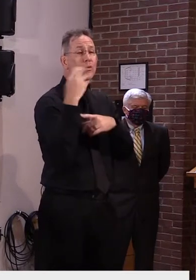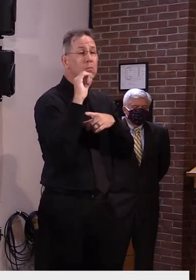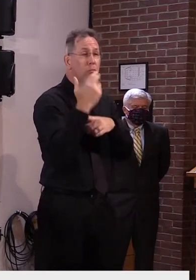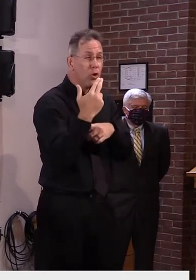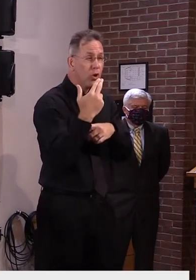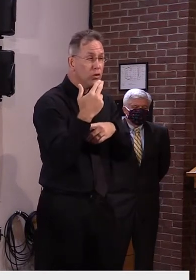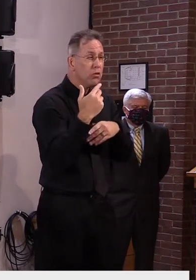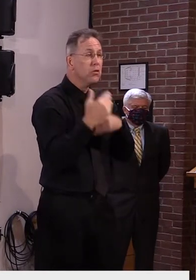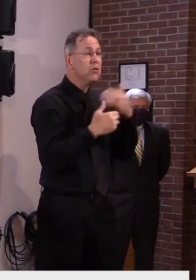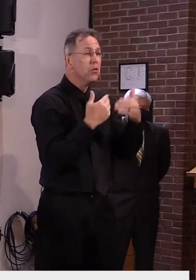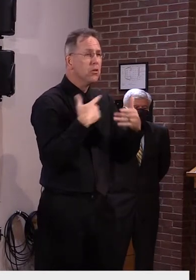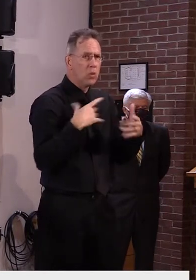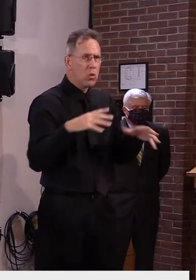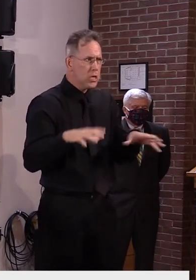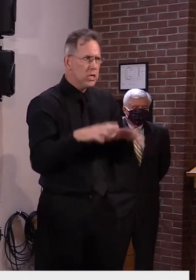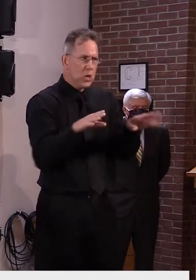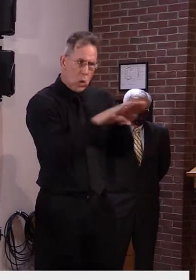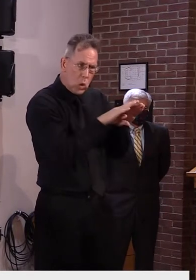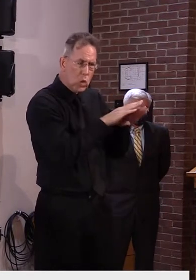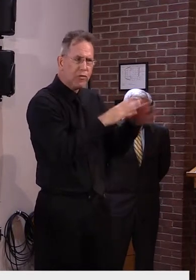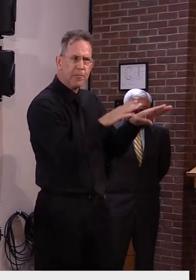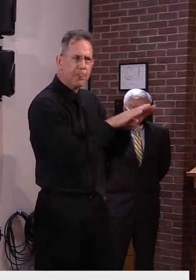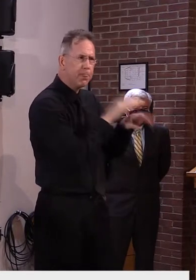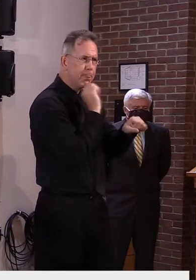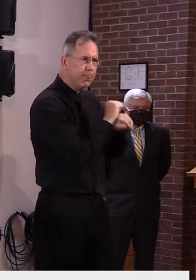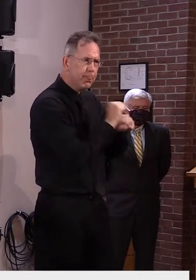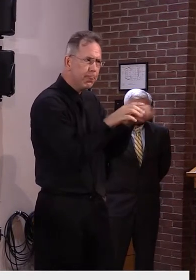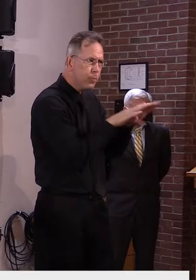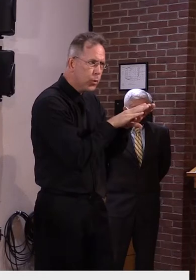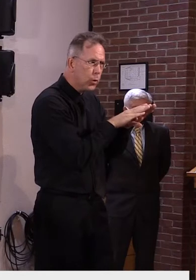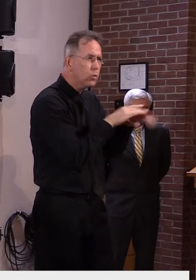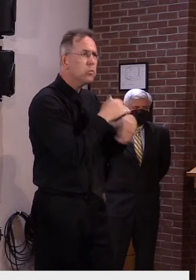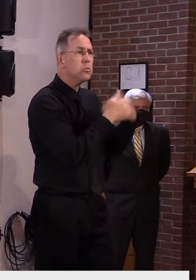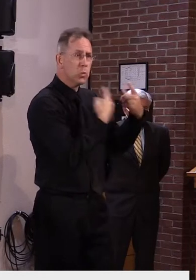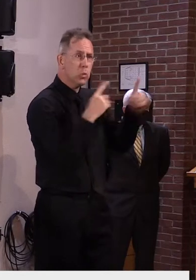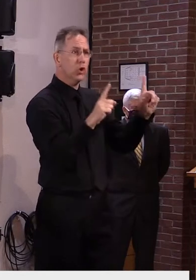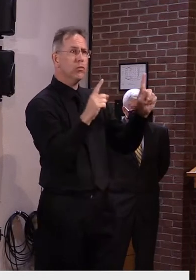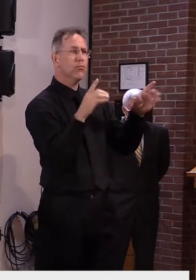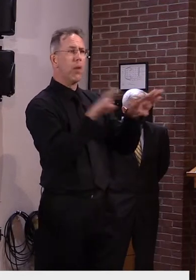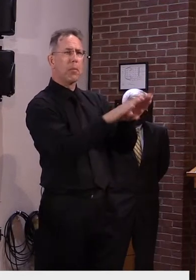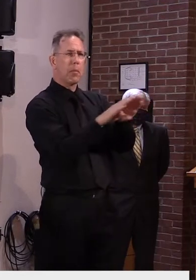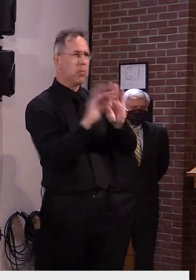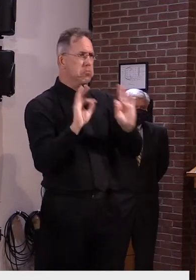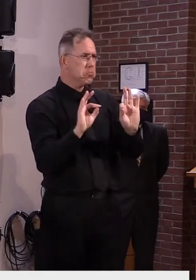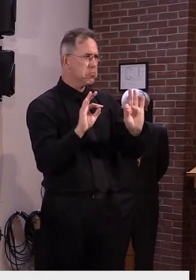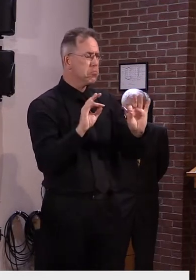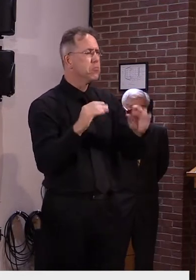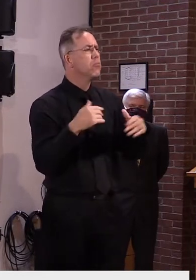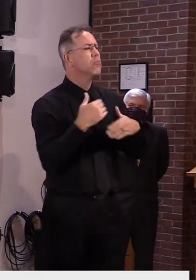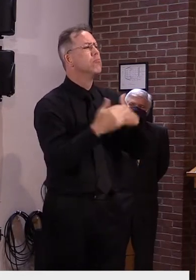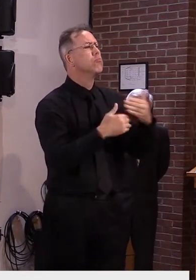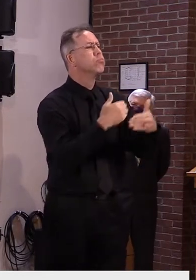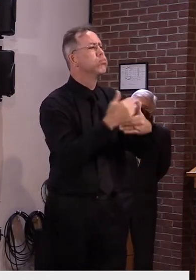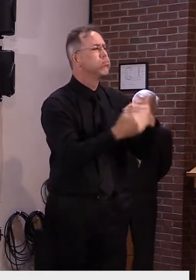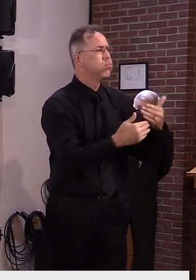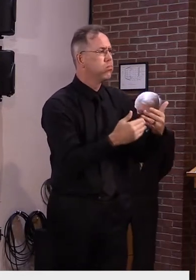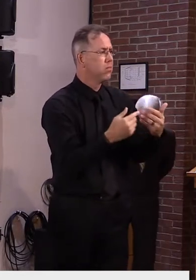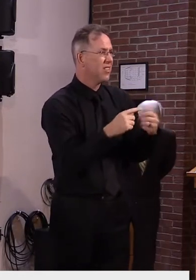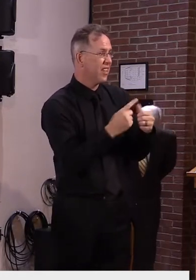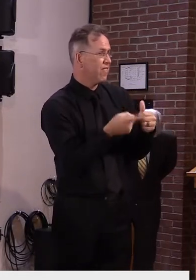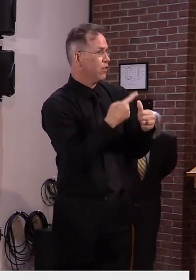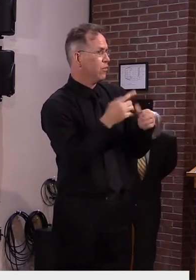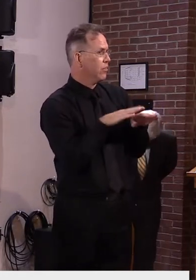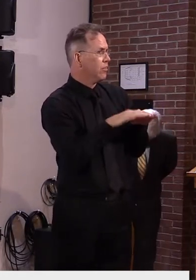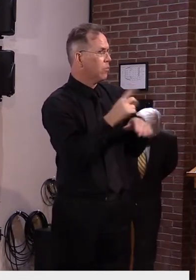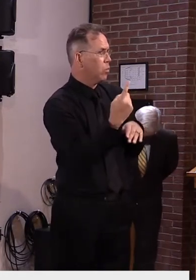overnight. That work was successful. The goal back then was not necessarily educational, however. It was about preventing our healthcare